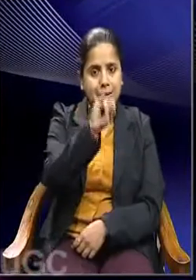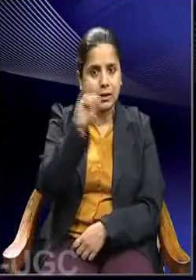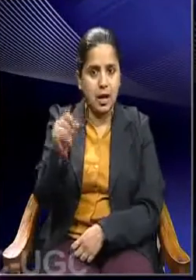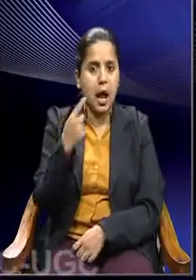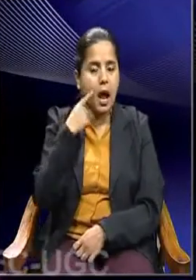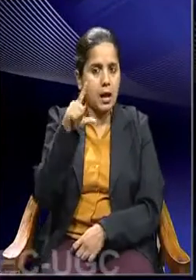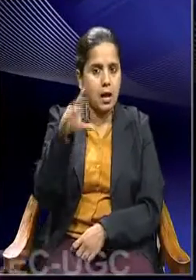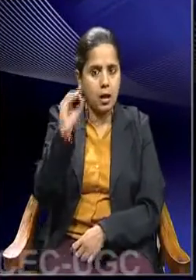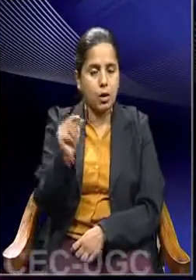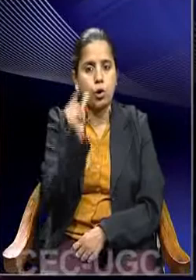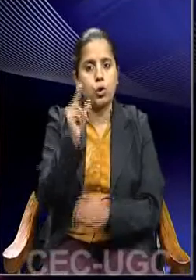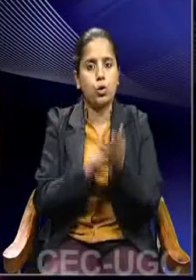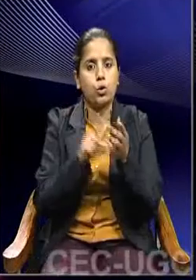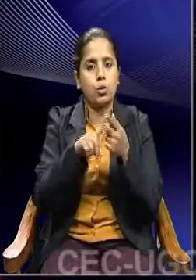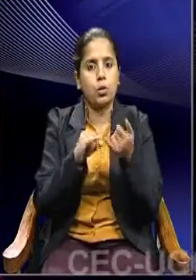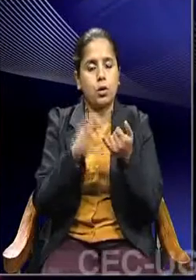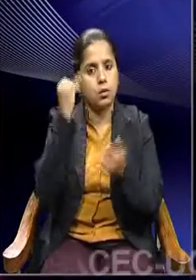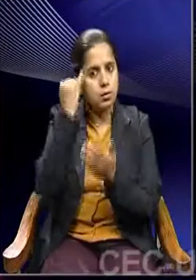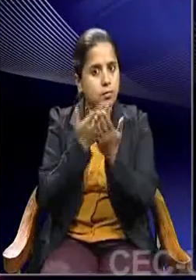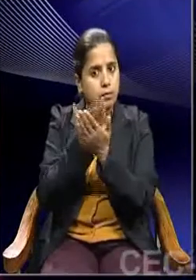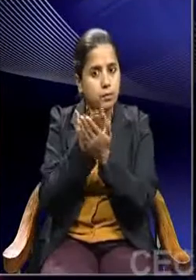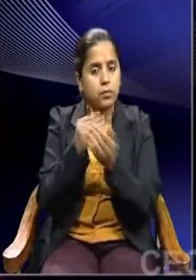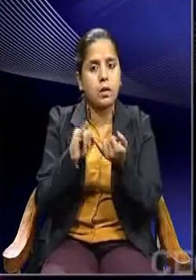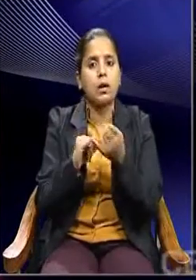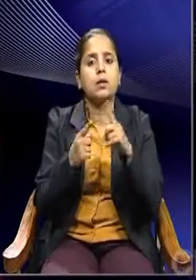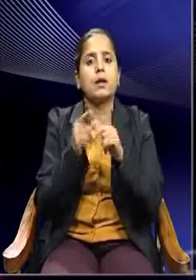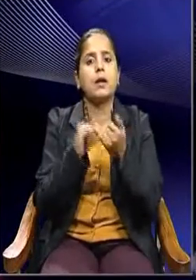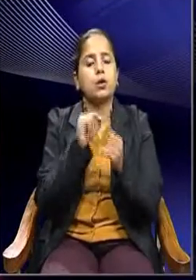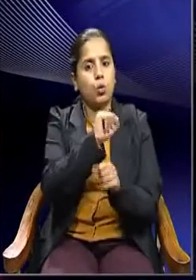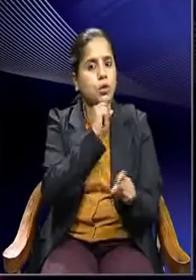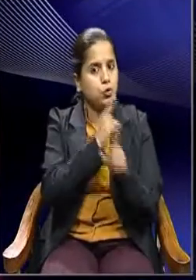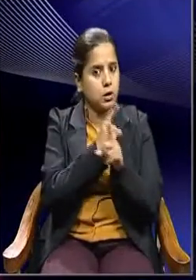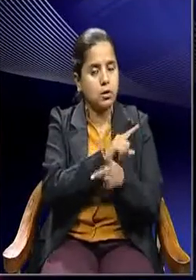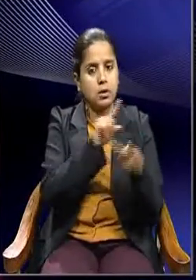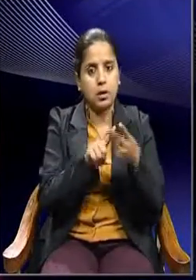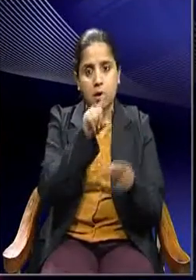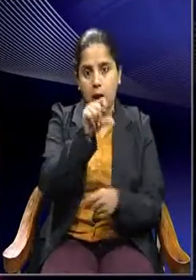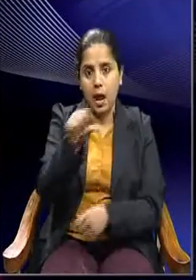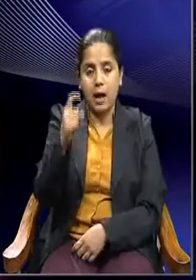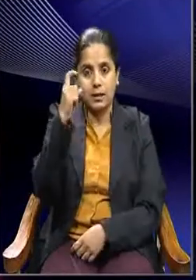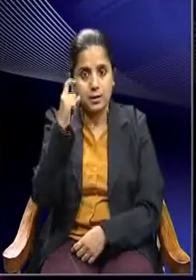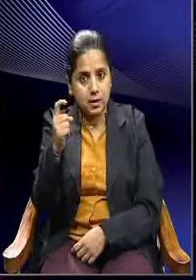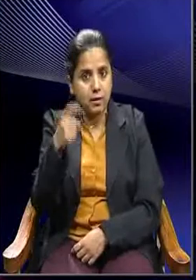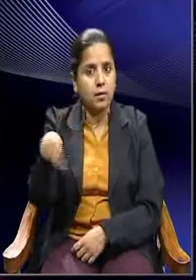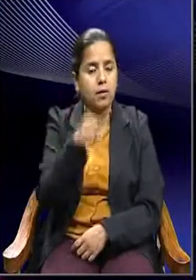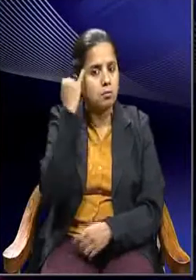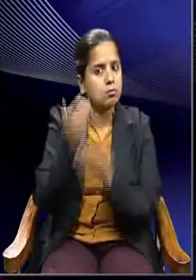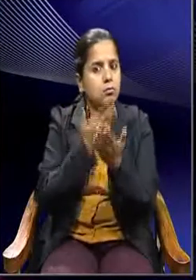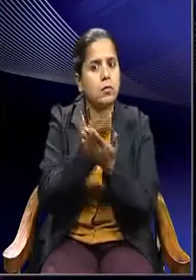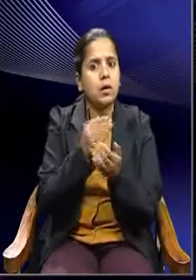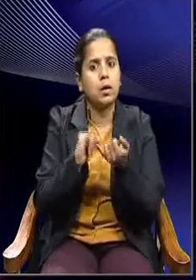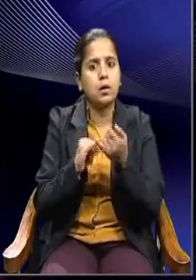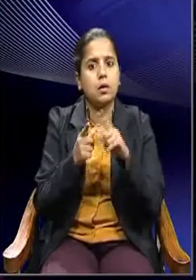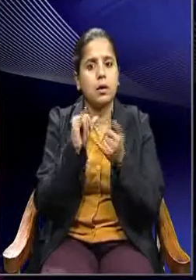1966 ILO UNESCO recommendation concerning the status of teachers, 1997 recommendation concerning the status